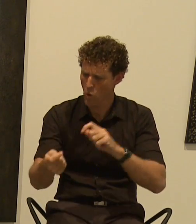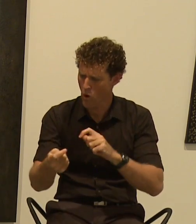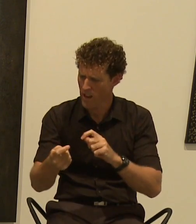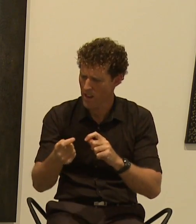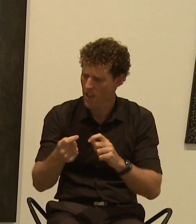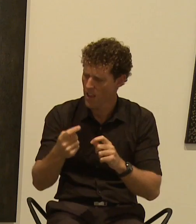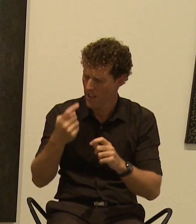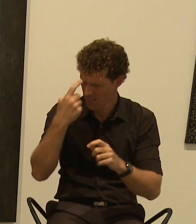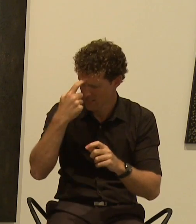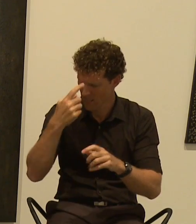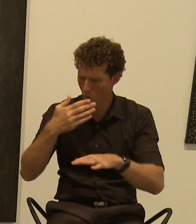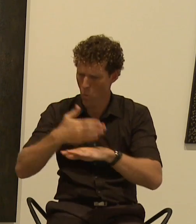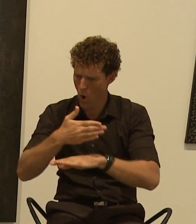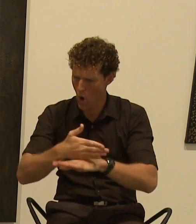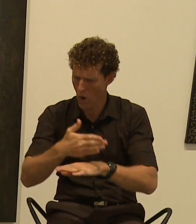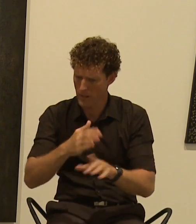were from the sun.